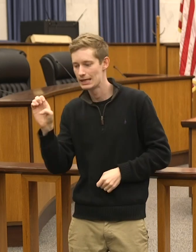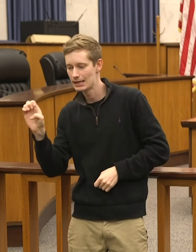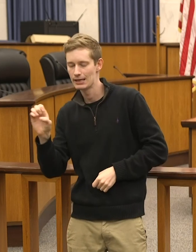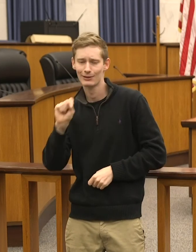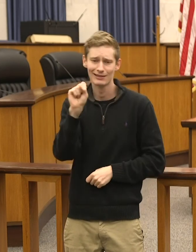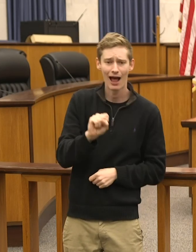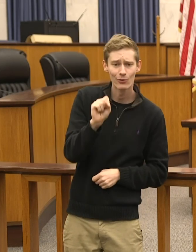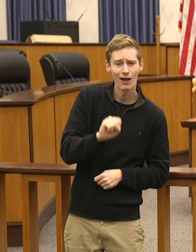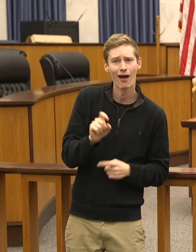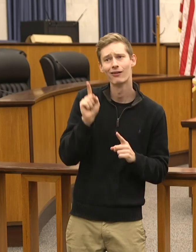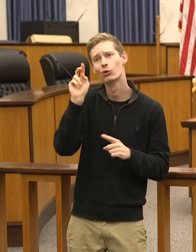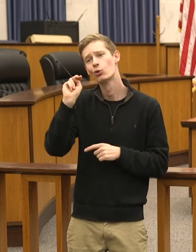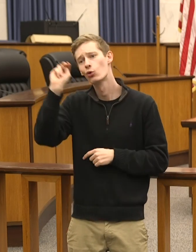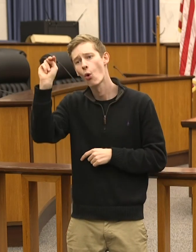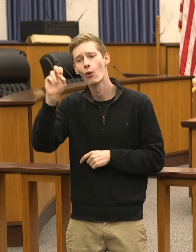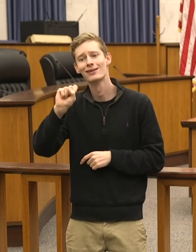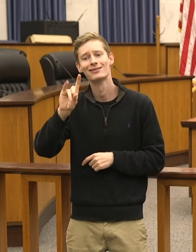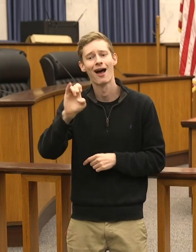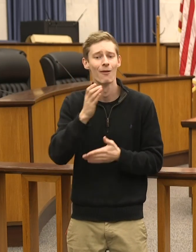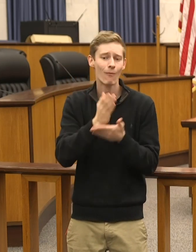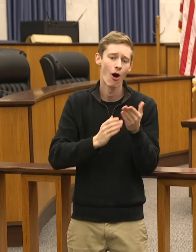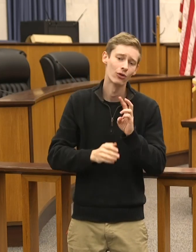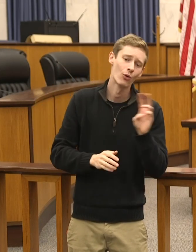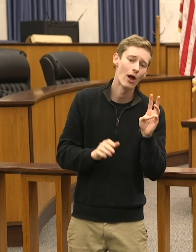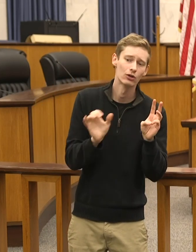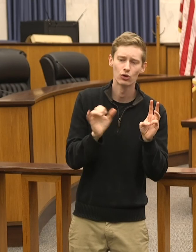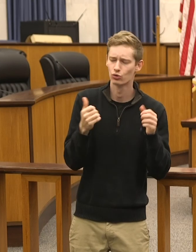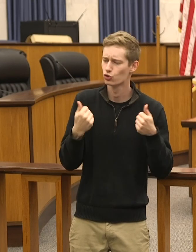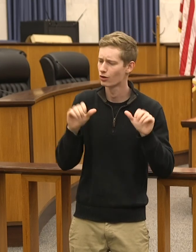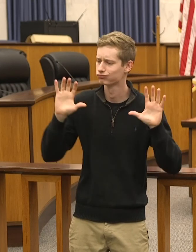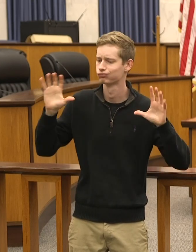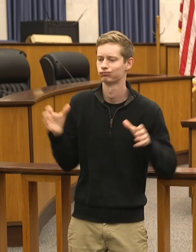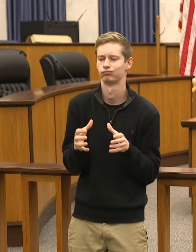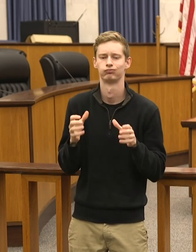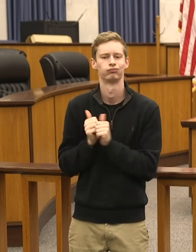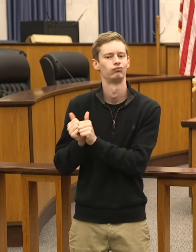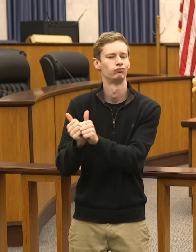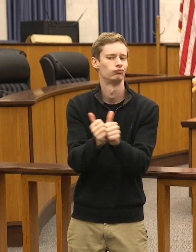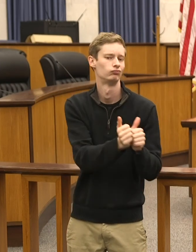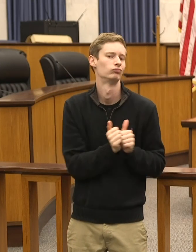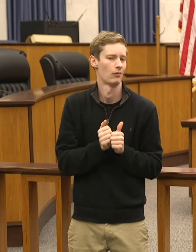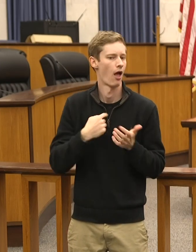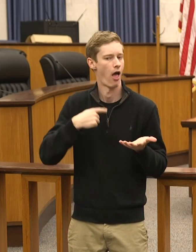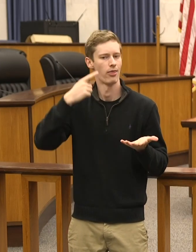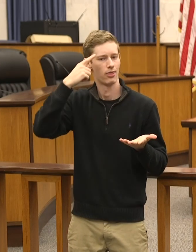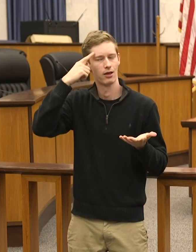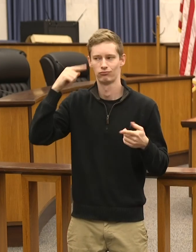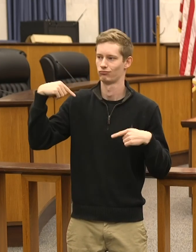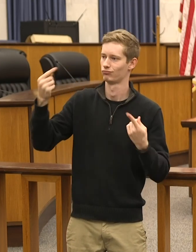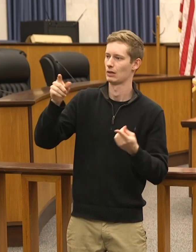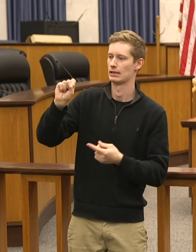Side, to North Side, parts of the West End as well. And I think that you saw voters come to the polls since September